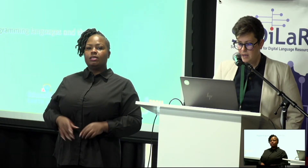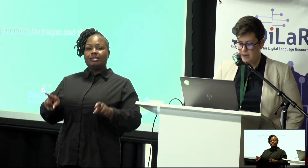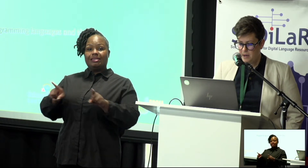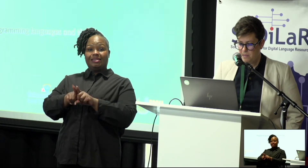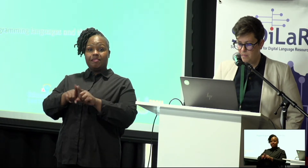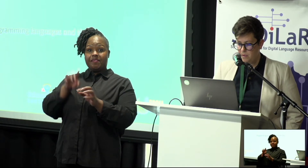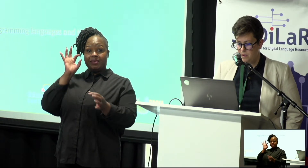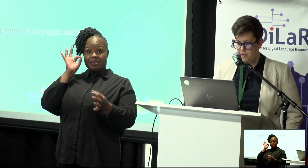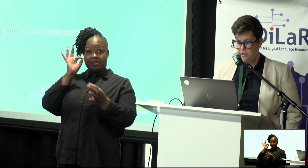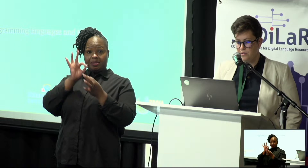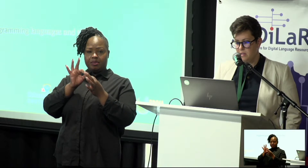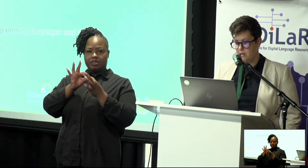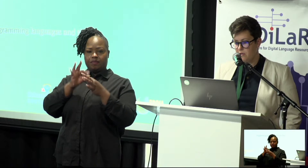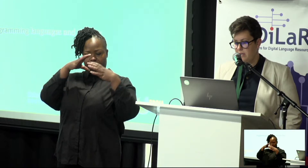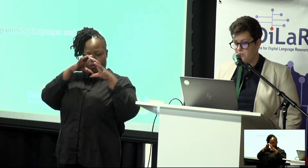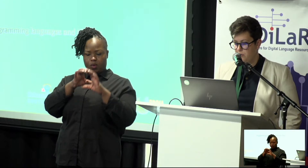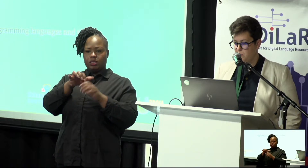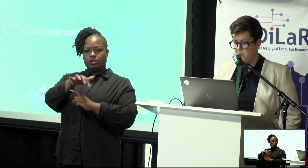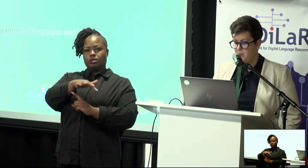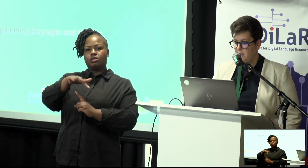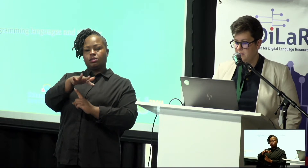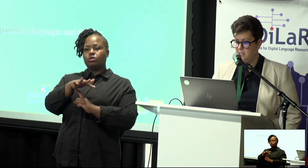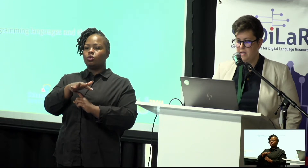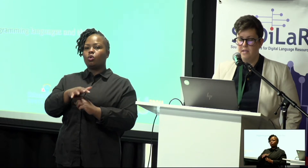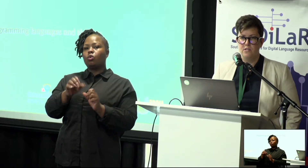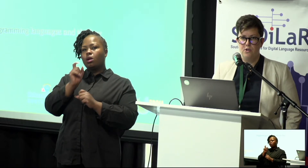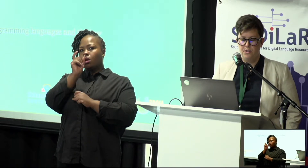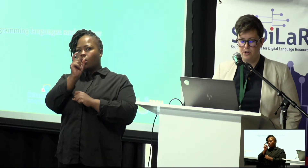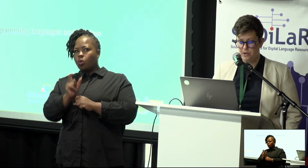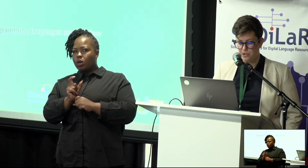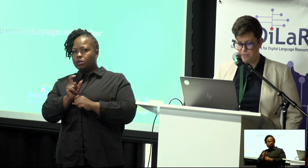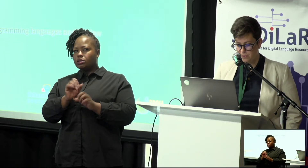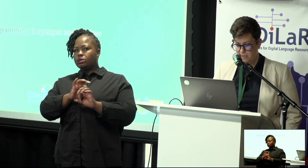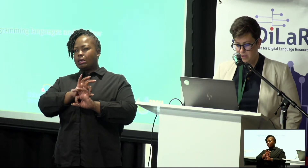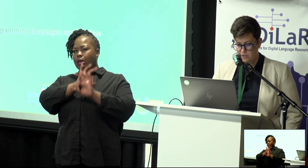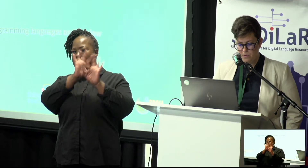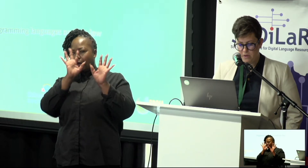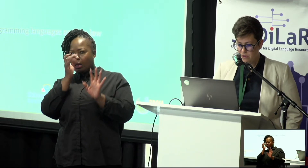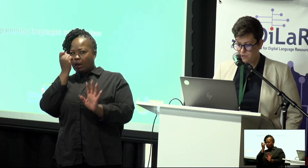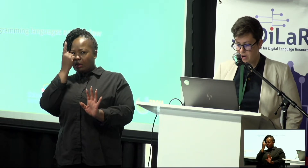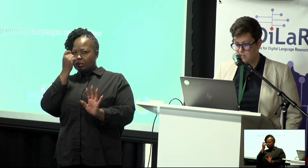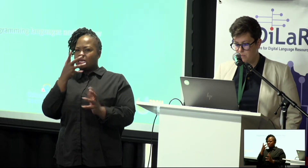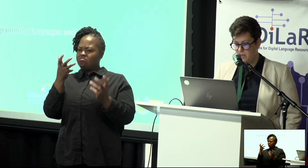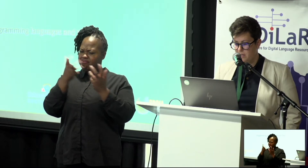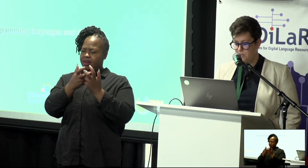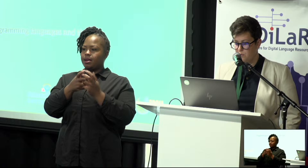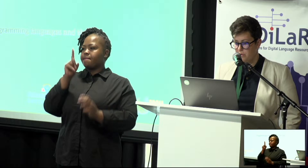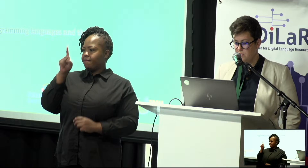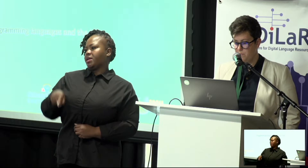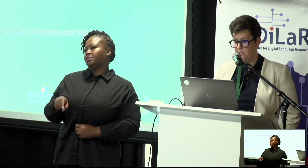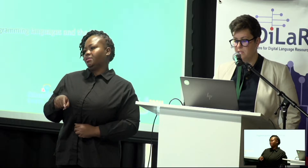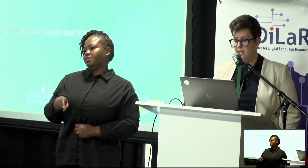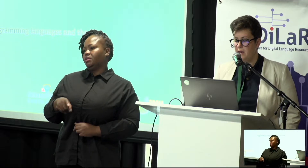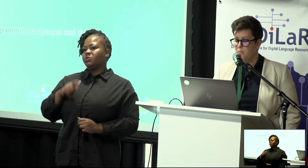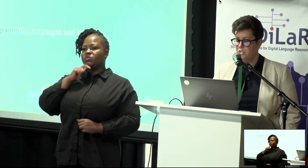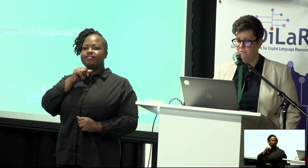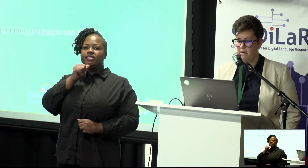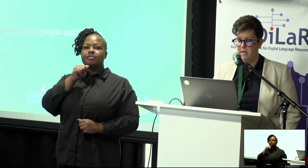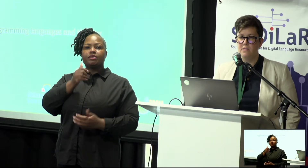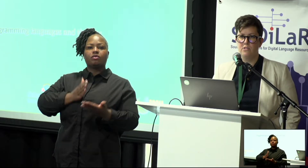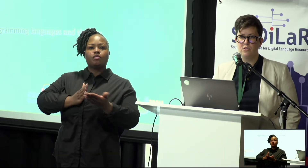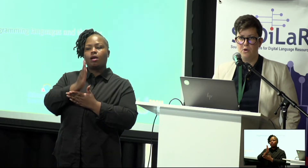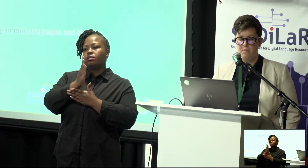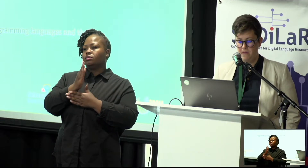mine, using the correct terms with a clear understanding is non-negotiable. So whether it's rights, obligations, or principles,